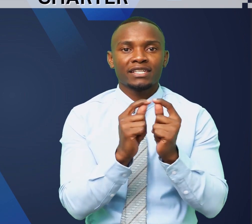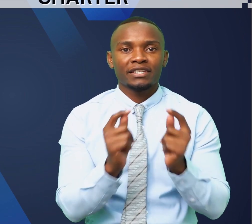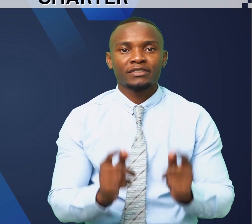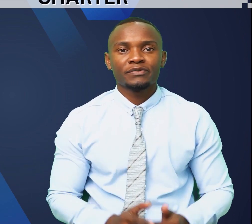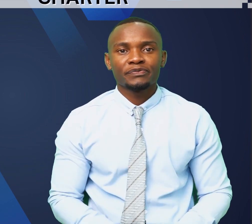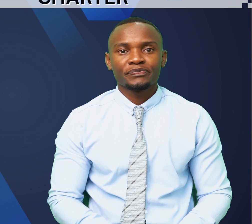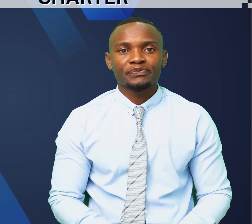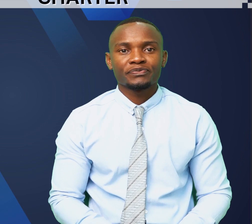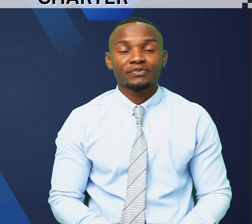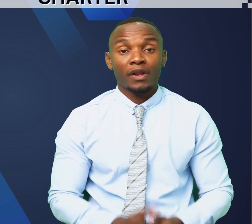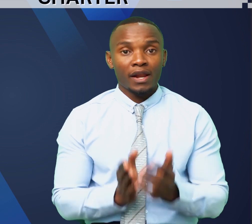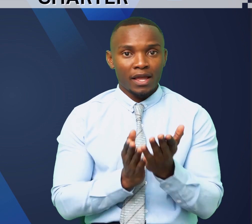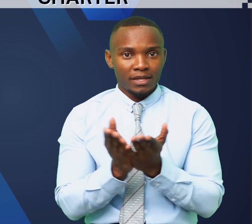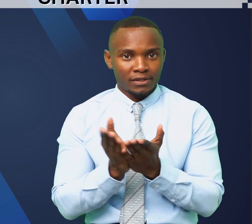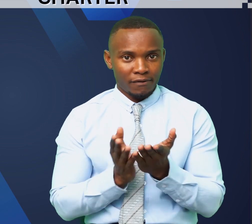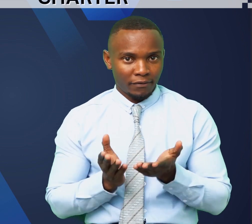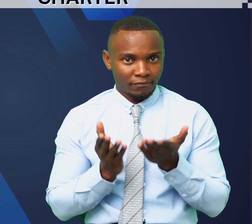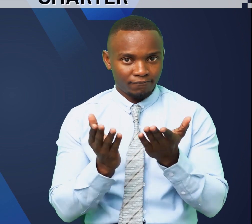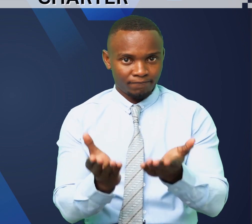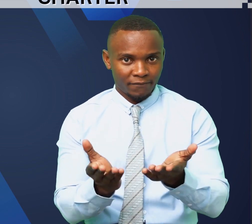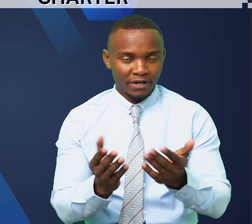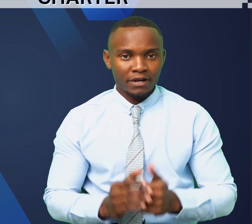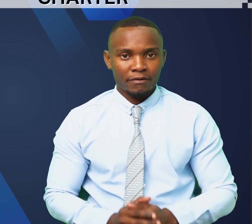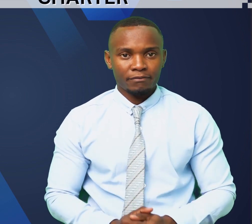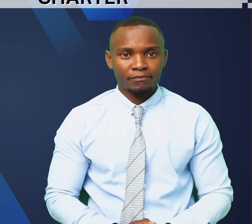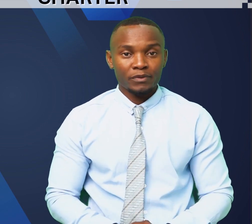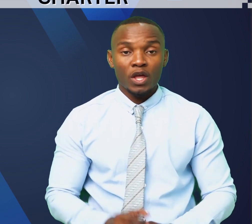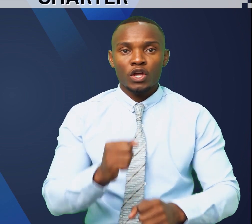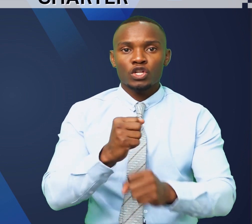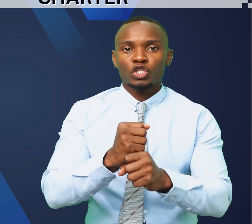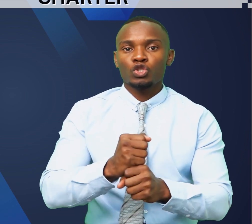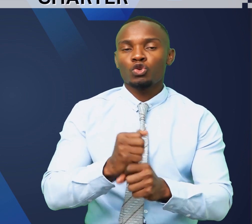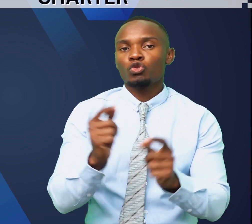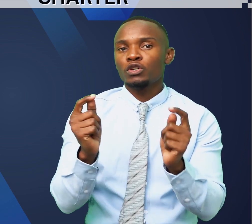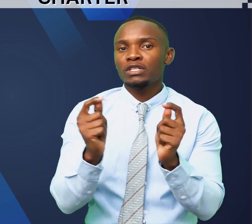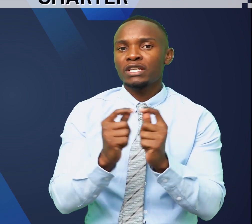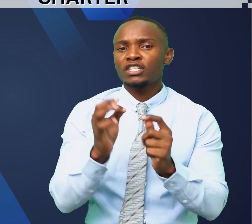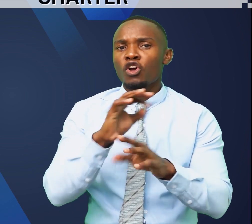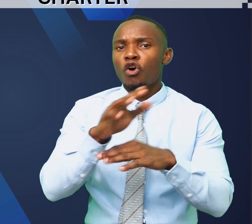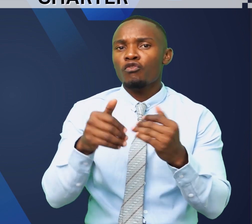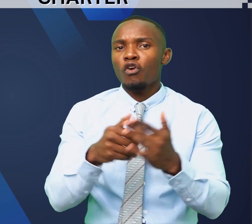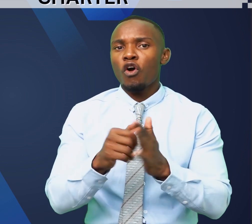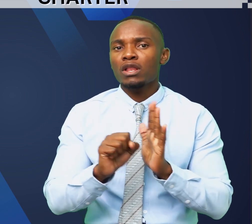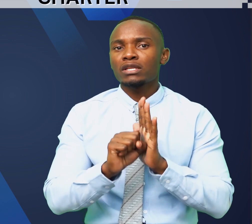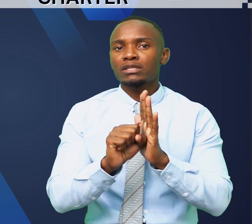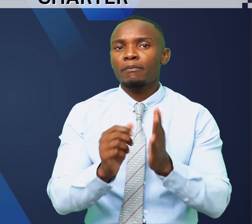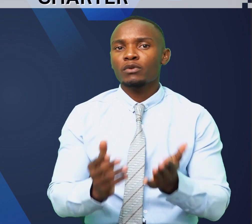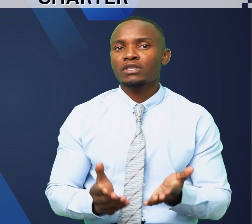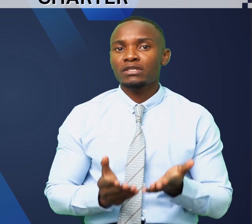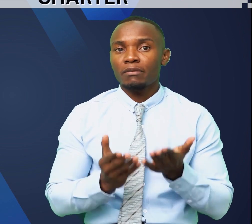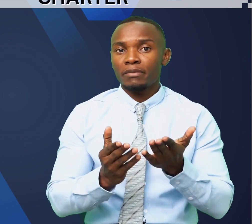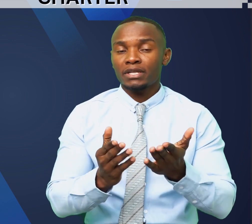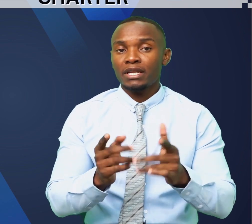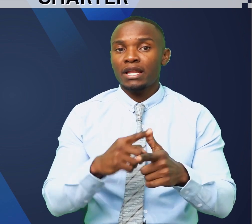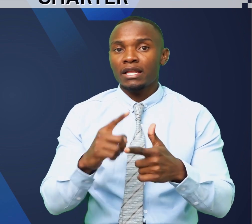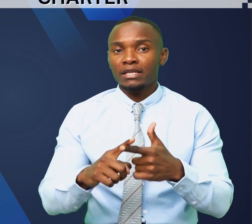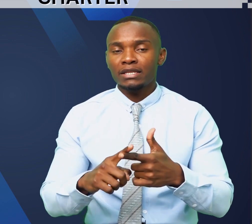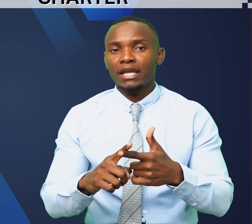Testing. Service rendered: carry out testing of all samples submitted and release